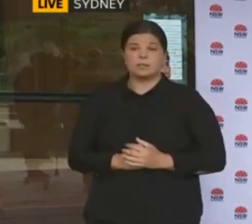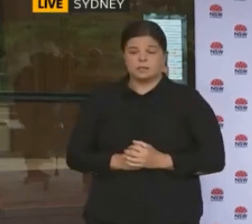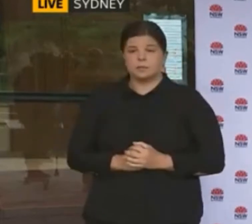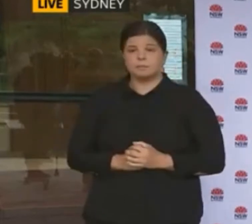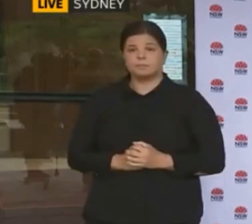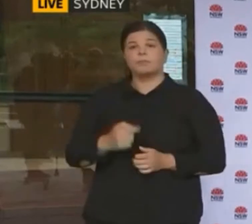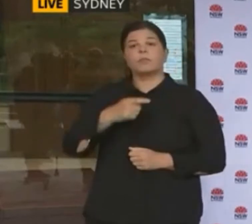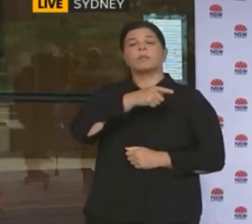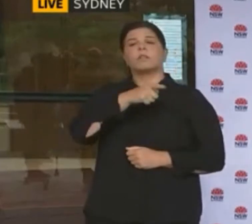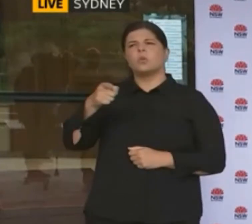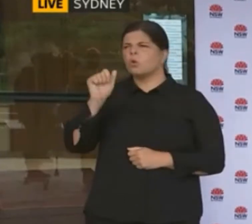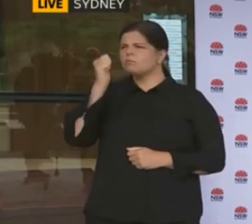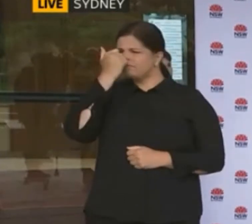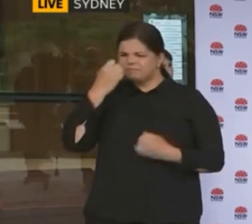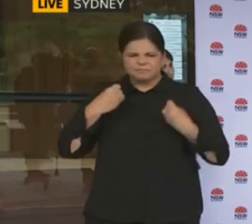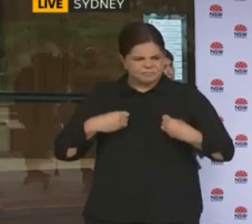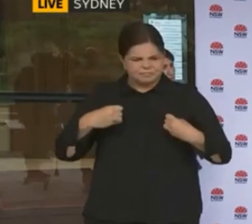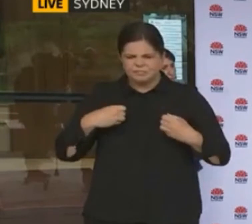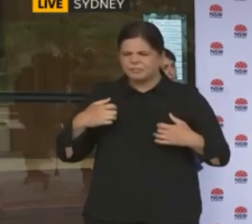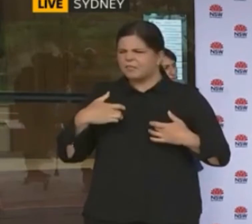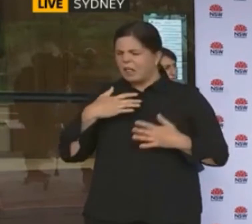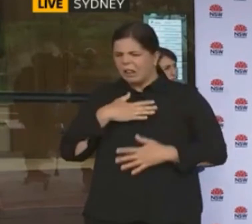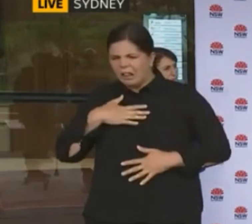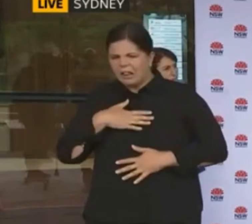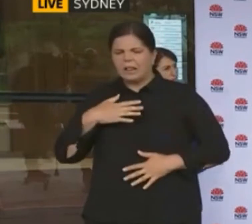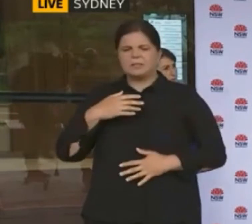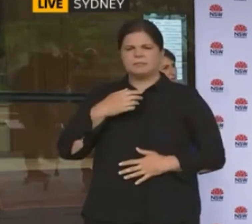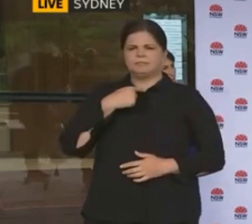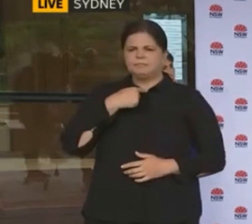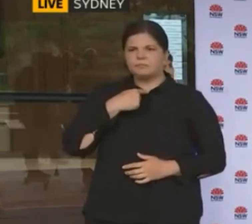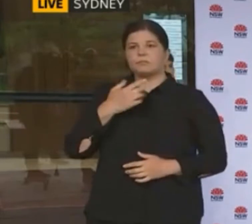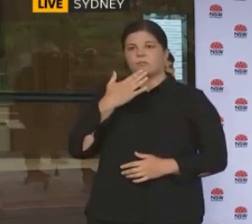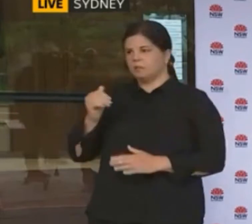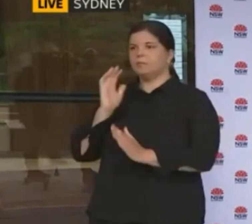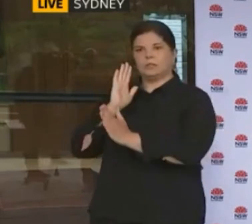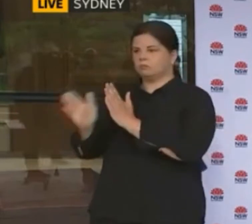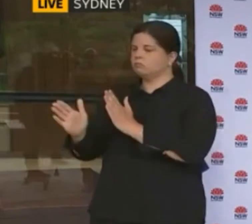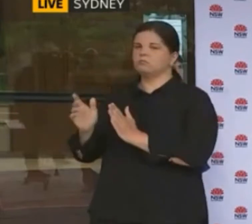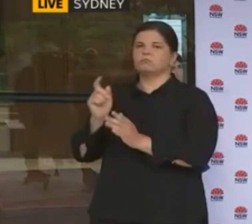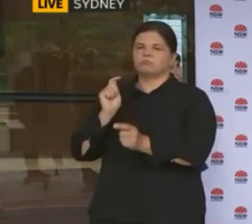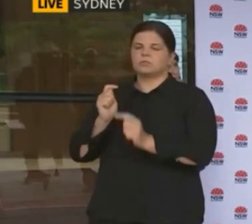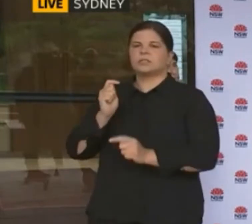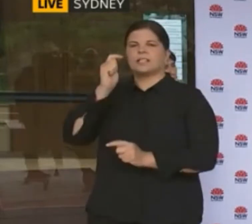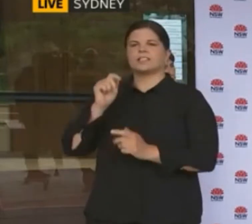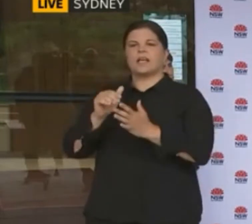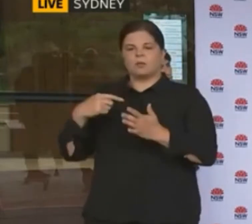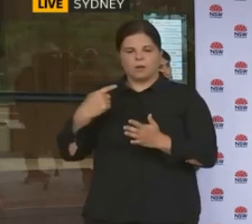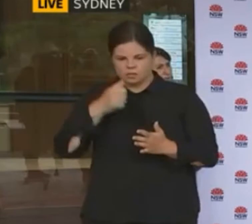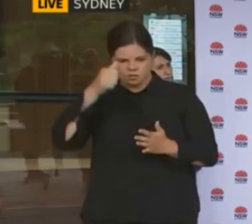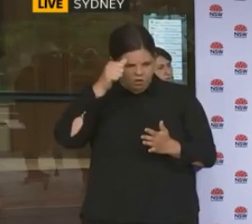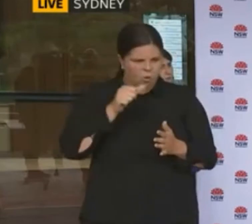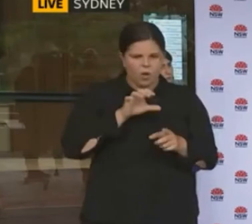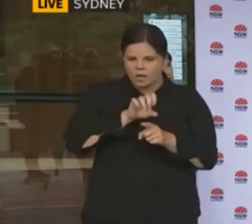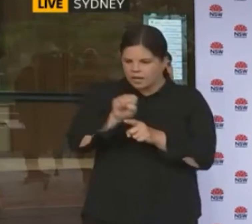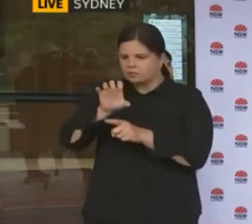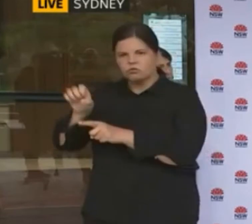have got symptoms, that will give us the greatest assurance we're not missing those transmission events, particularly outside that Northern